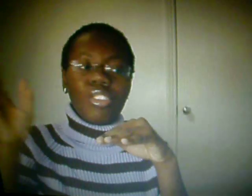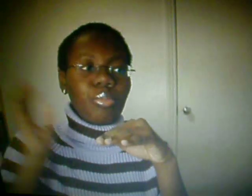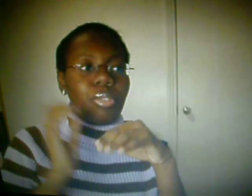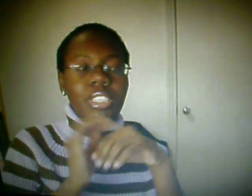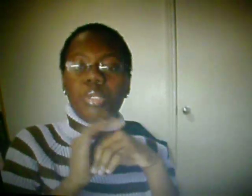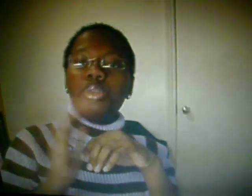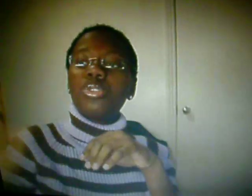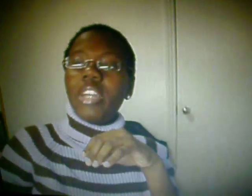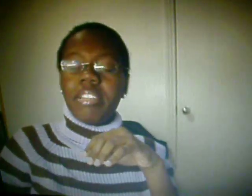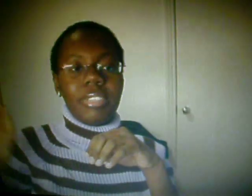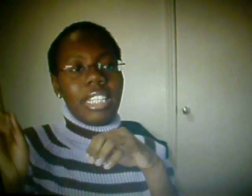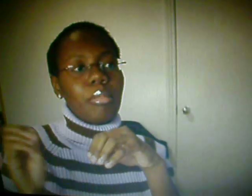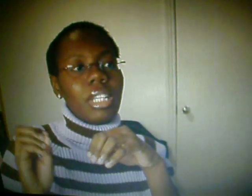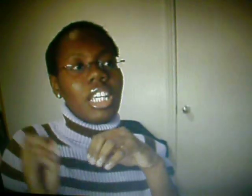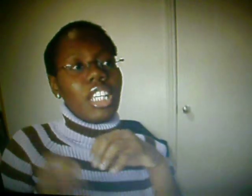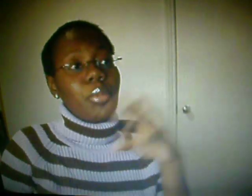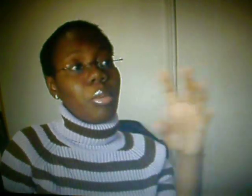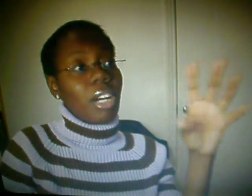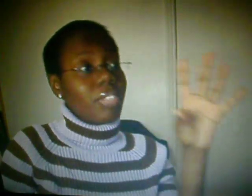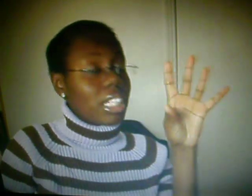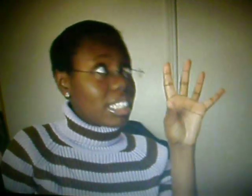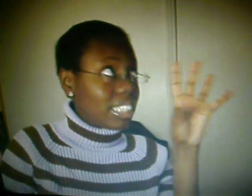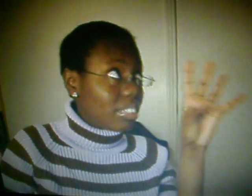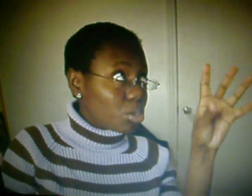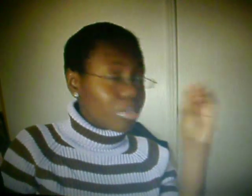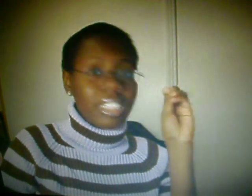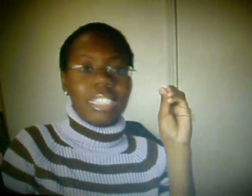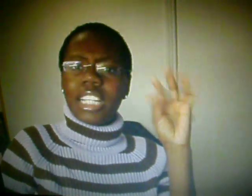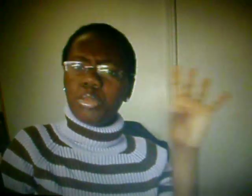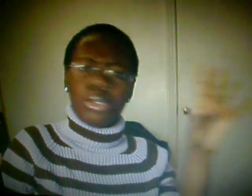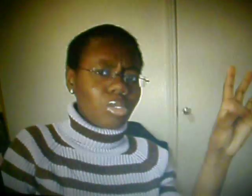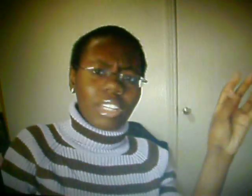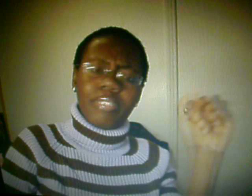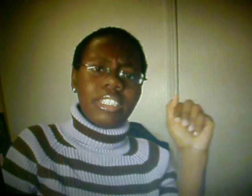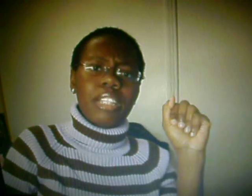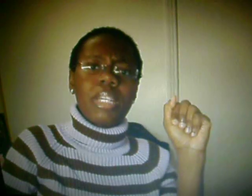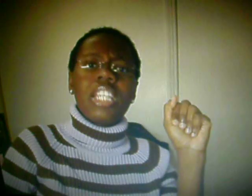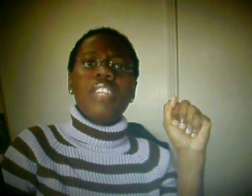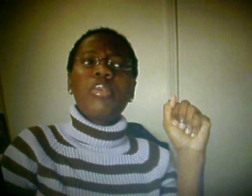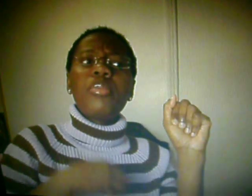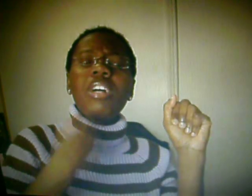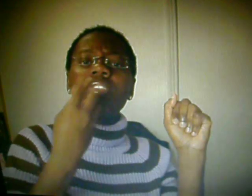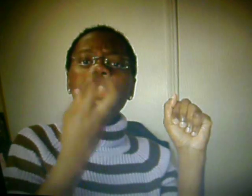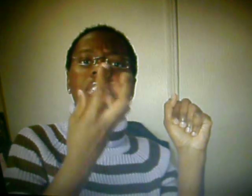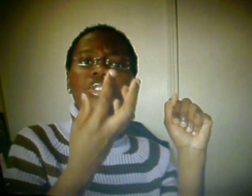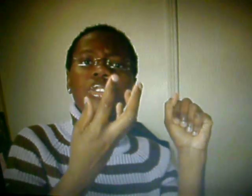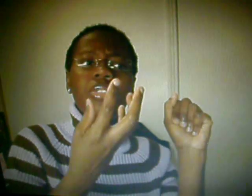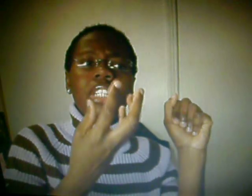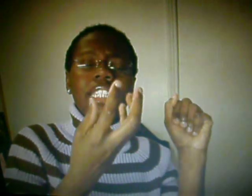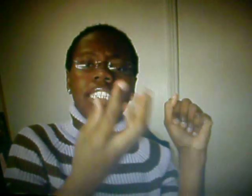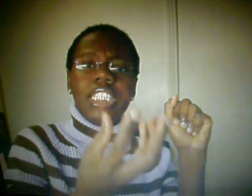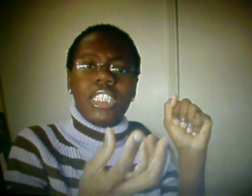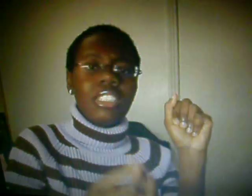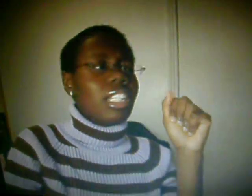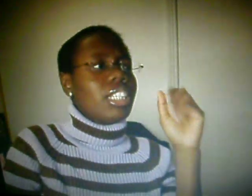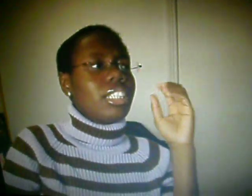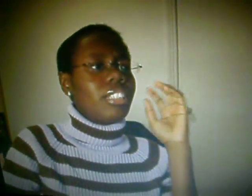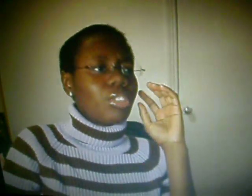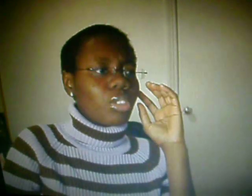prophecy, we should not envy them. If people have gifts of insight, we should not envy them. If people have gifts of teaching, gifts of